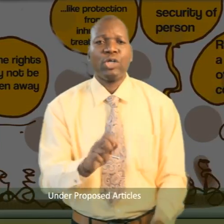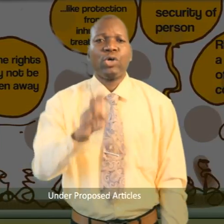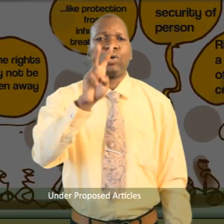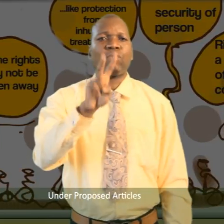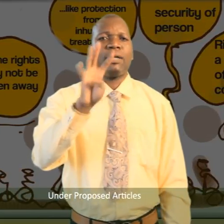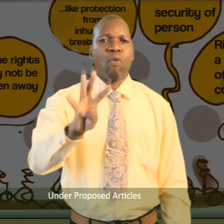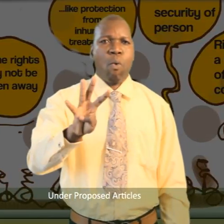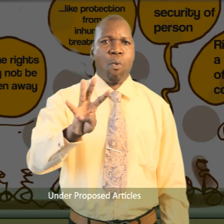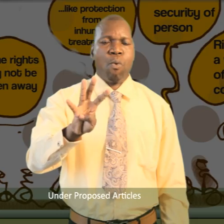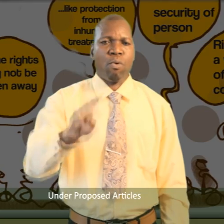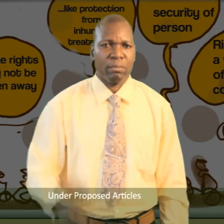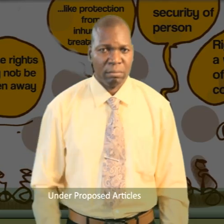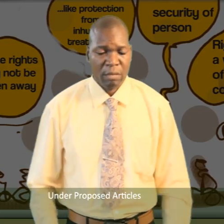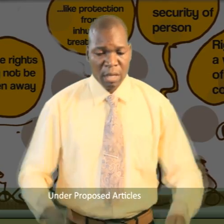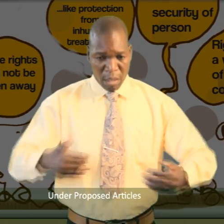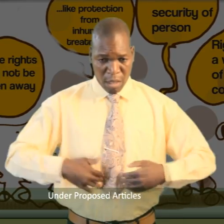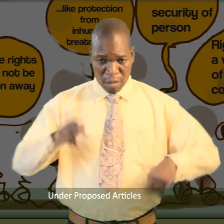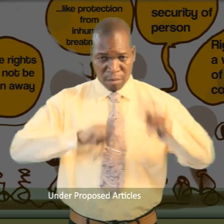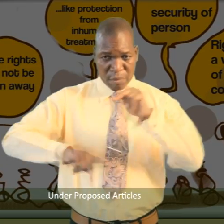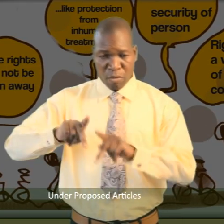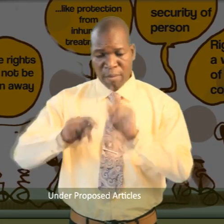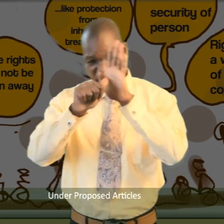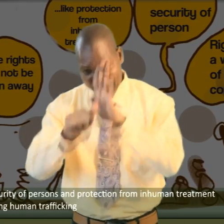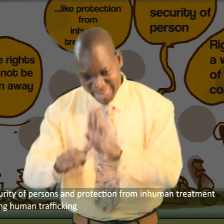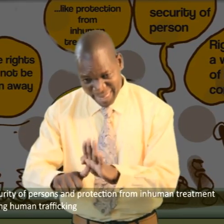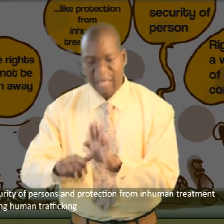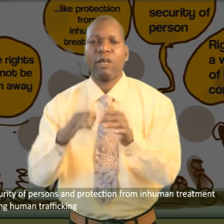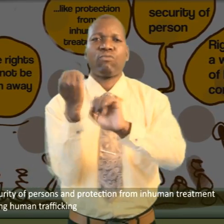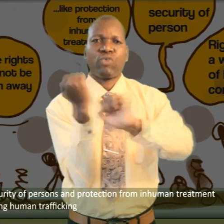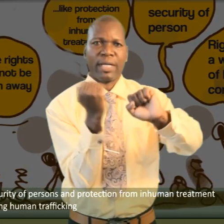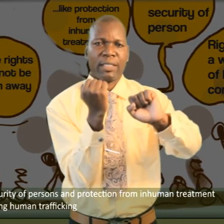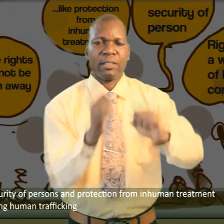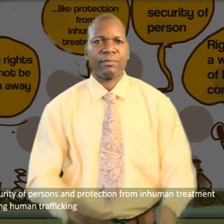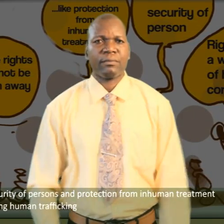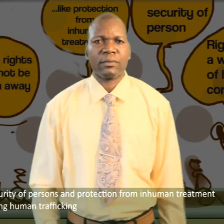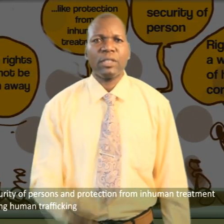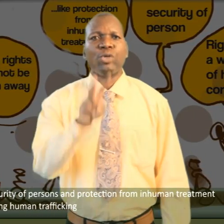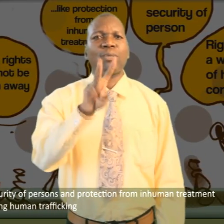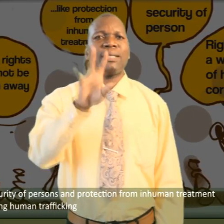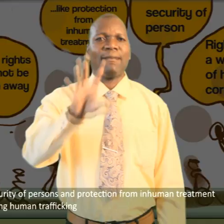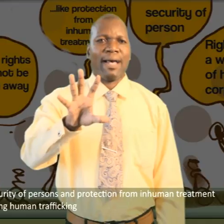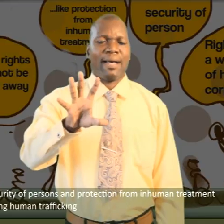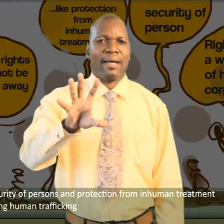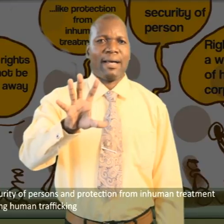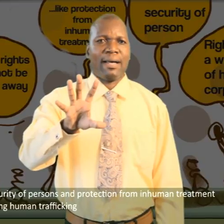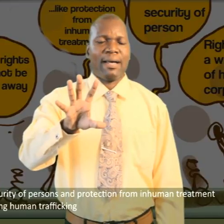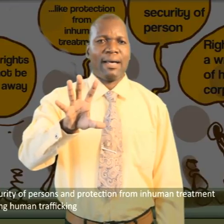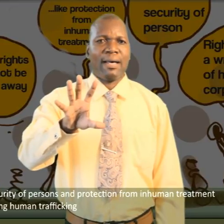Under proposed articles, 17, security of persons and protection from inhuman treatment, including